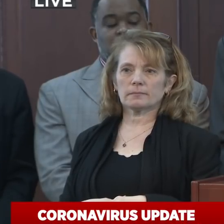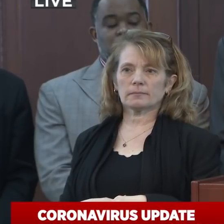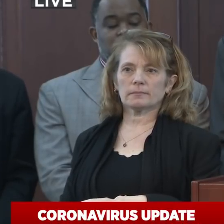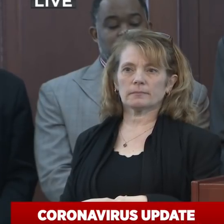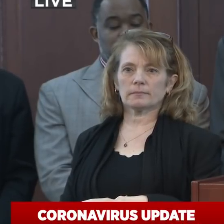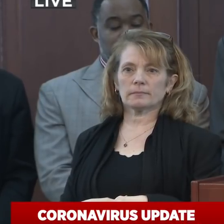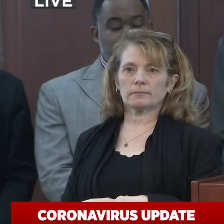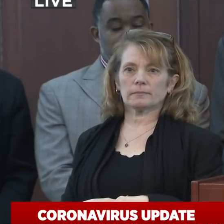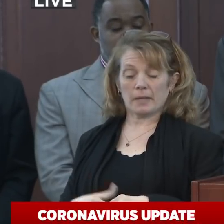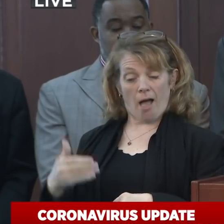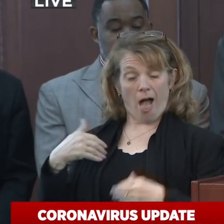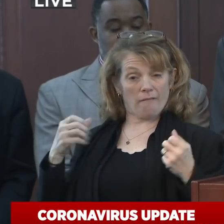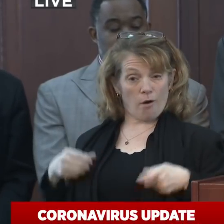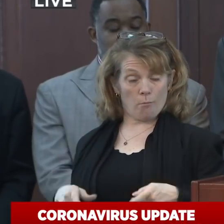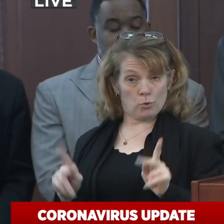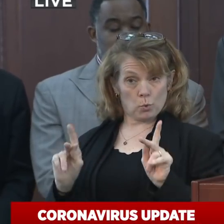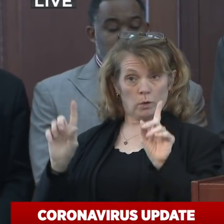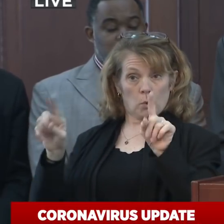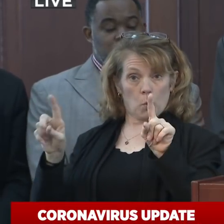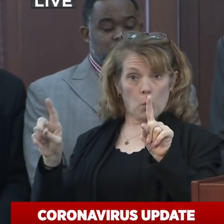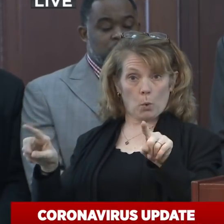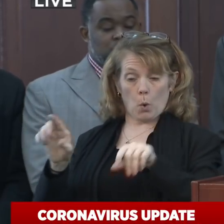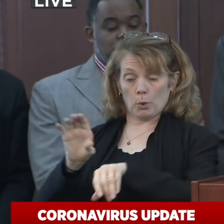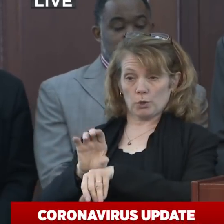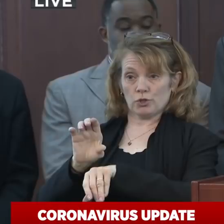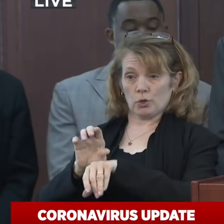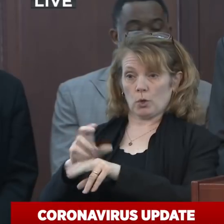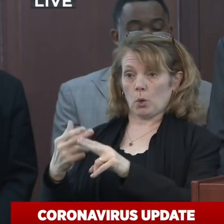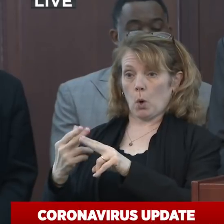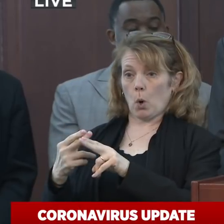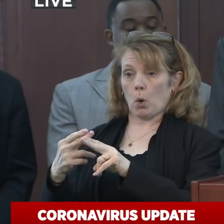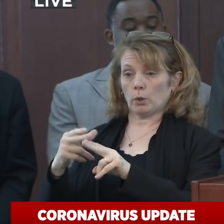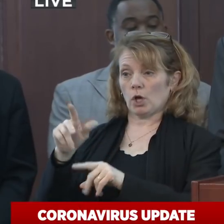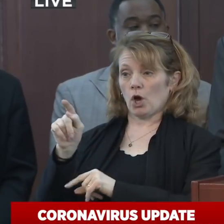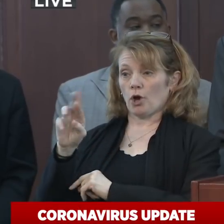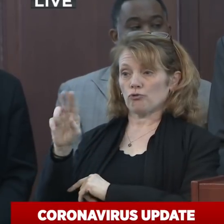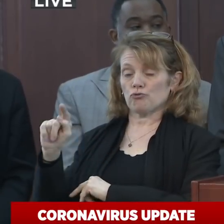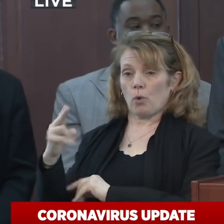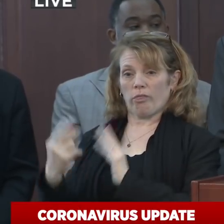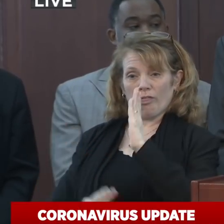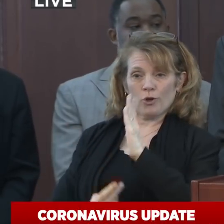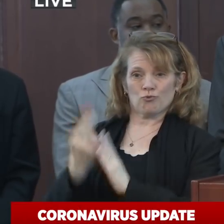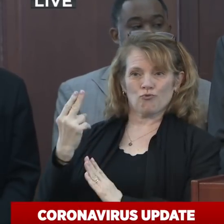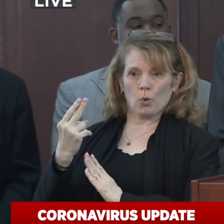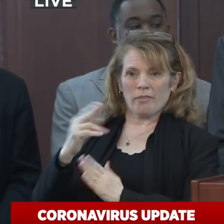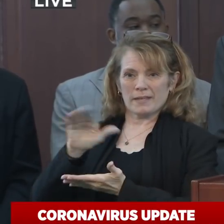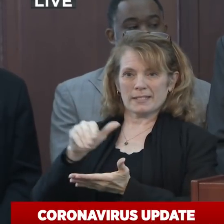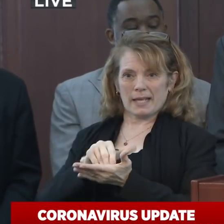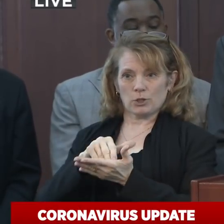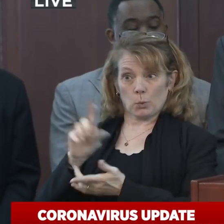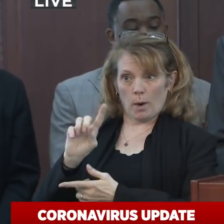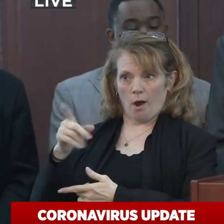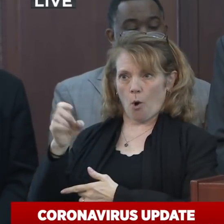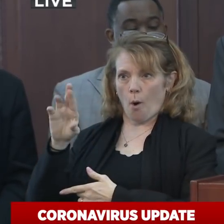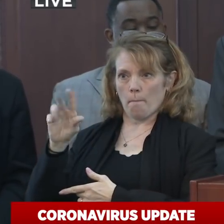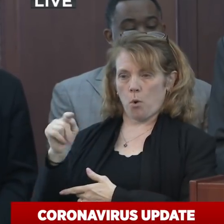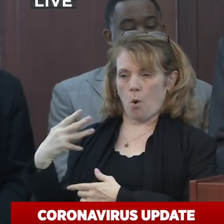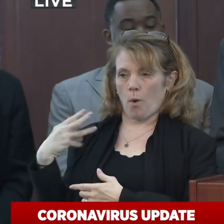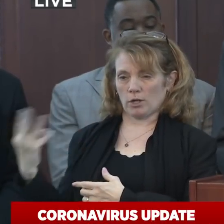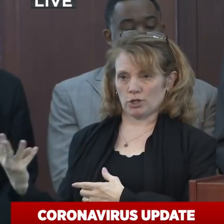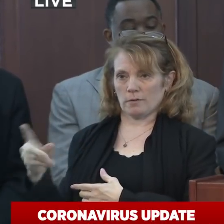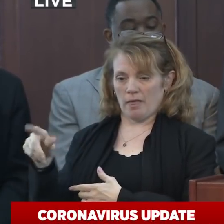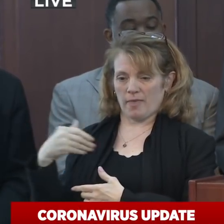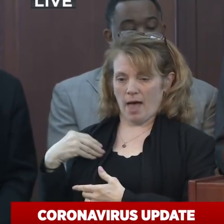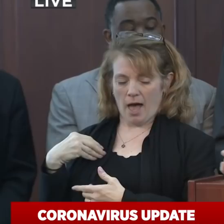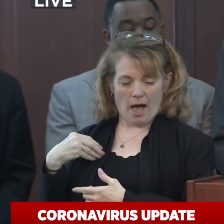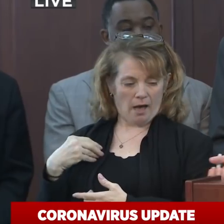So I had the opportunity to go to a church called Truth Center in Port Washington yesterday. And I saw they had the hand sanitizer